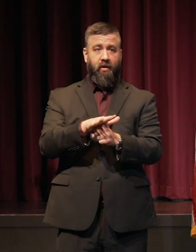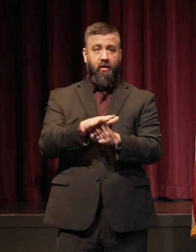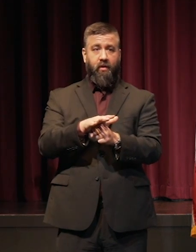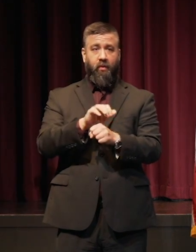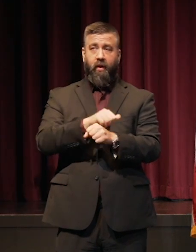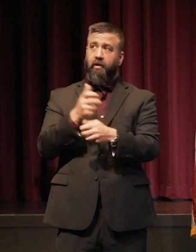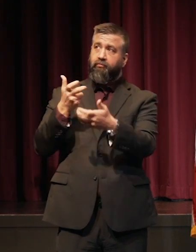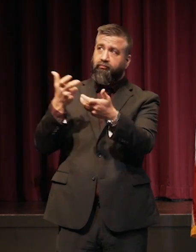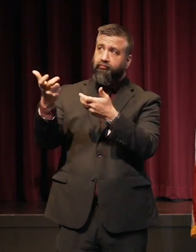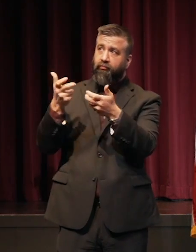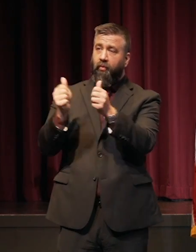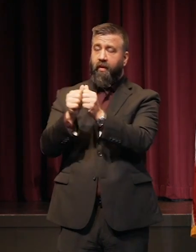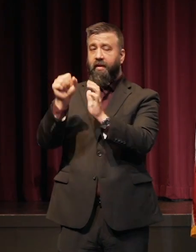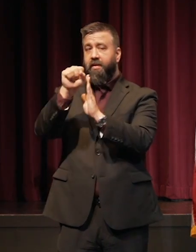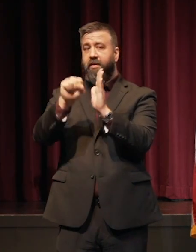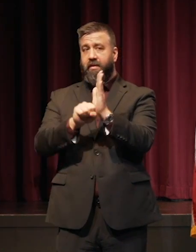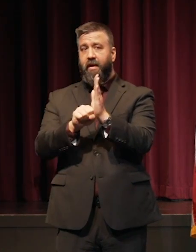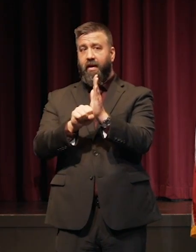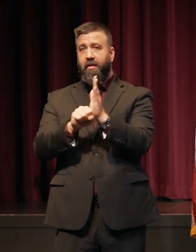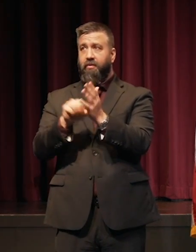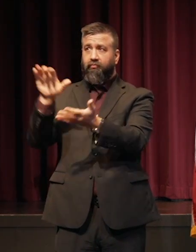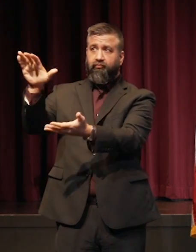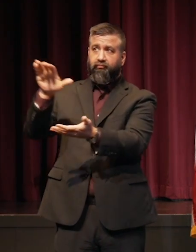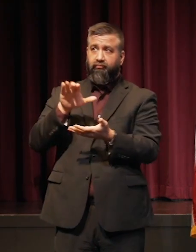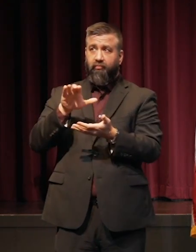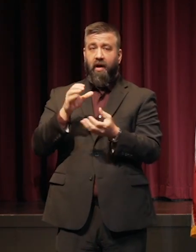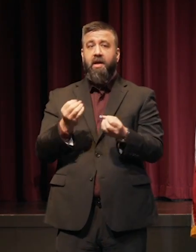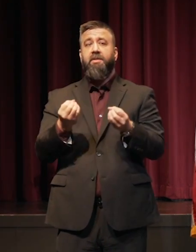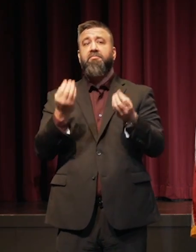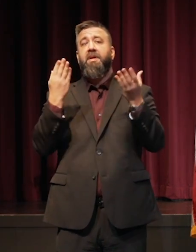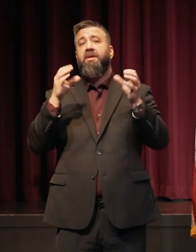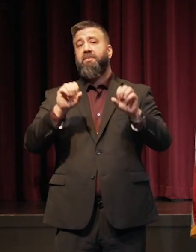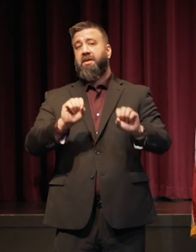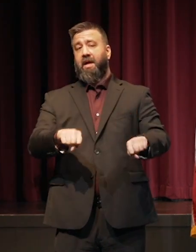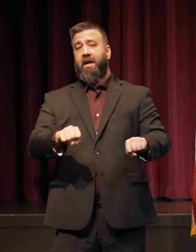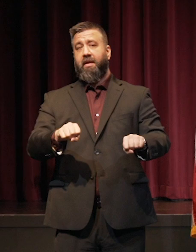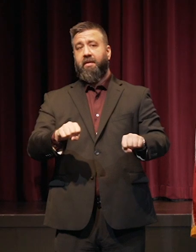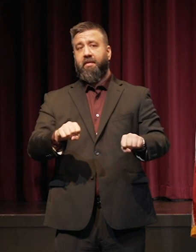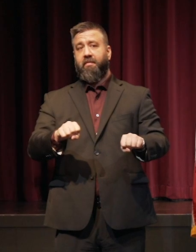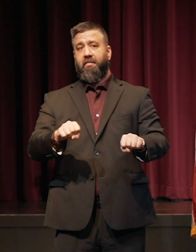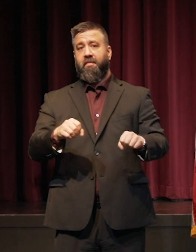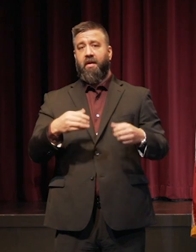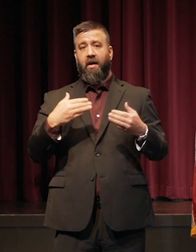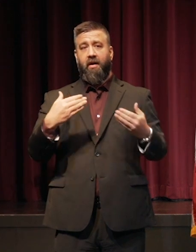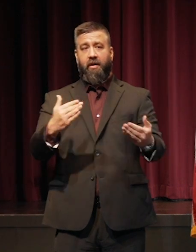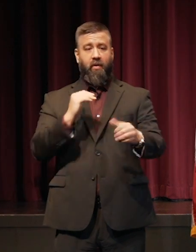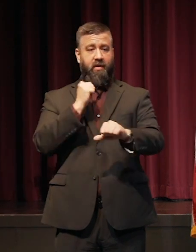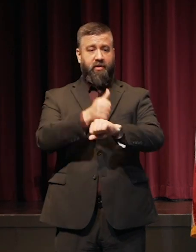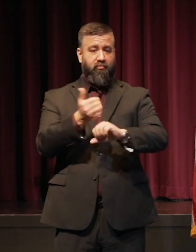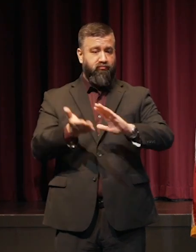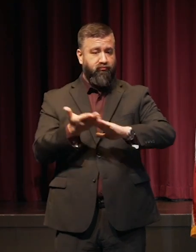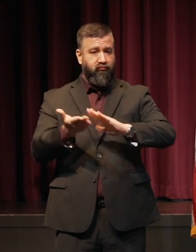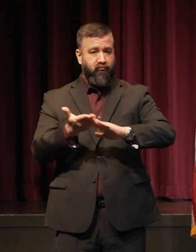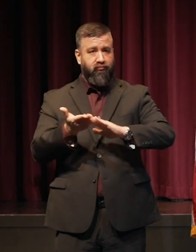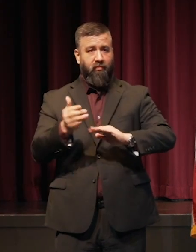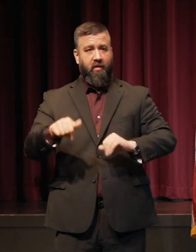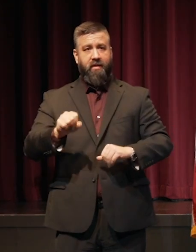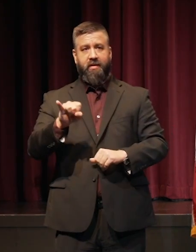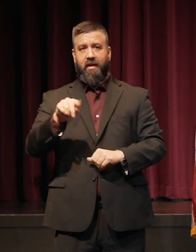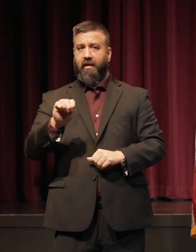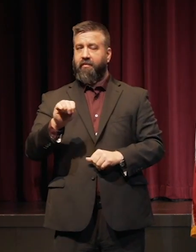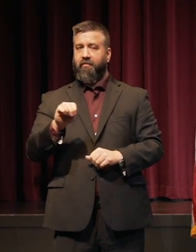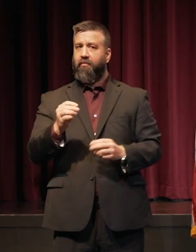with the state to get as many vaccines here in our community as possible and get this vaccination site up and running as soon as